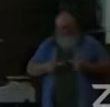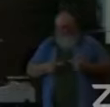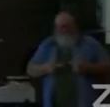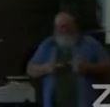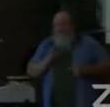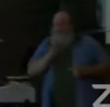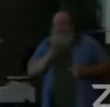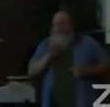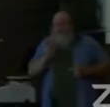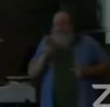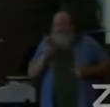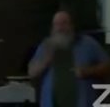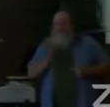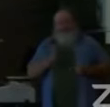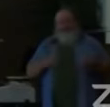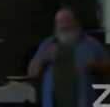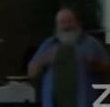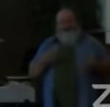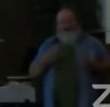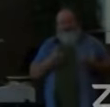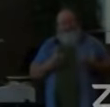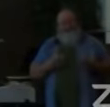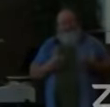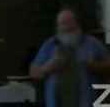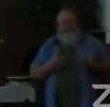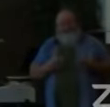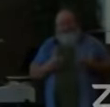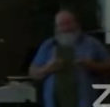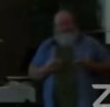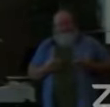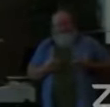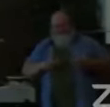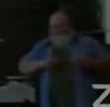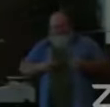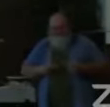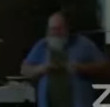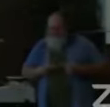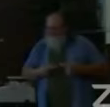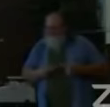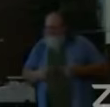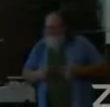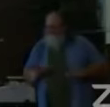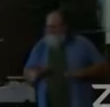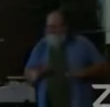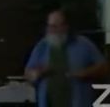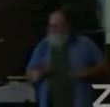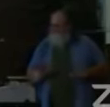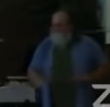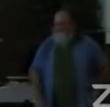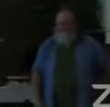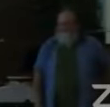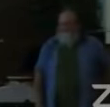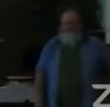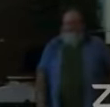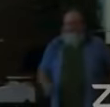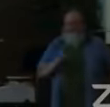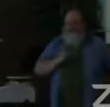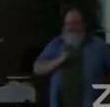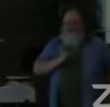to suffer? Oh, I can't wait for Monday because I love to suffer and I got to go to that one place, whatever. Blah, blah, blah, blah.